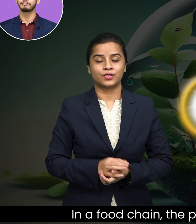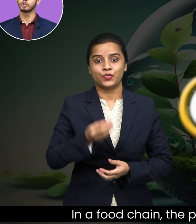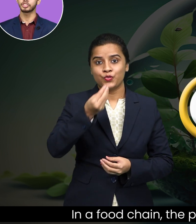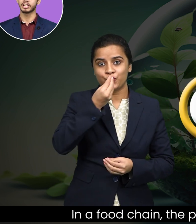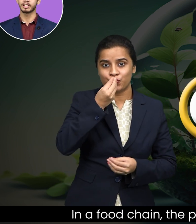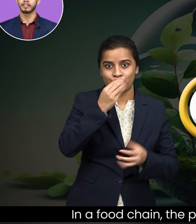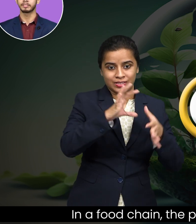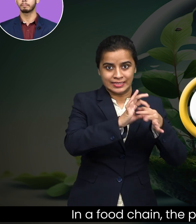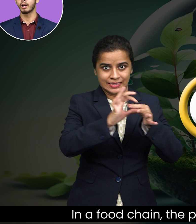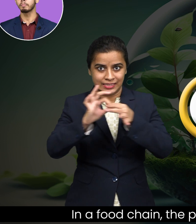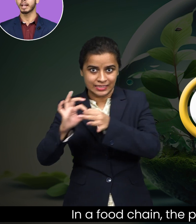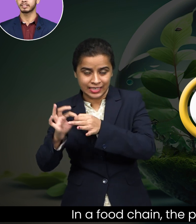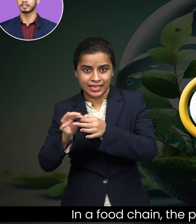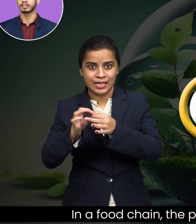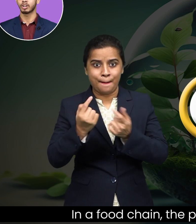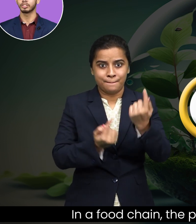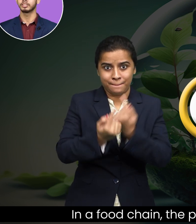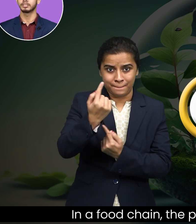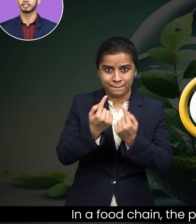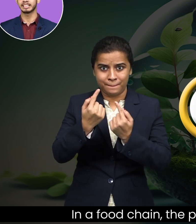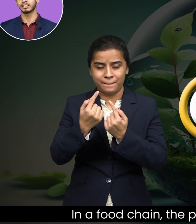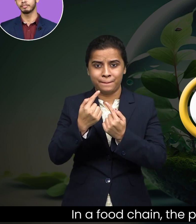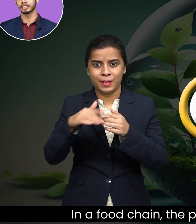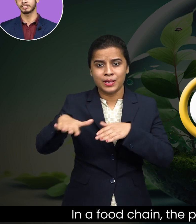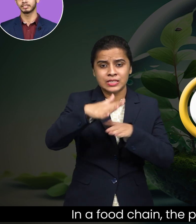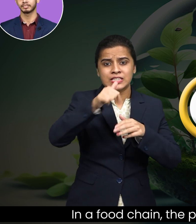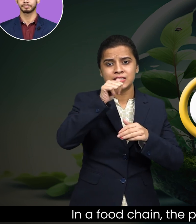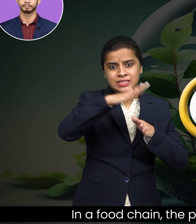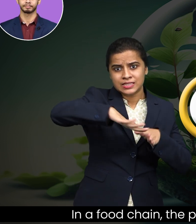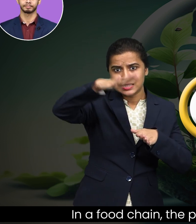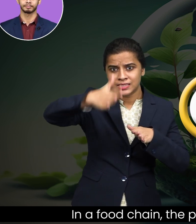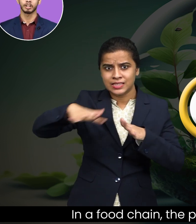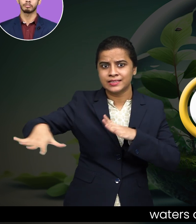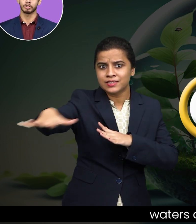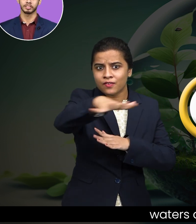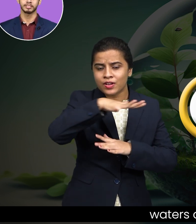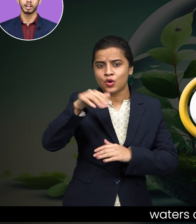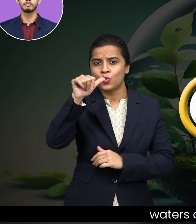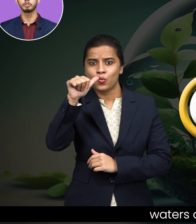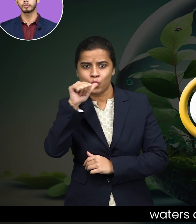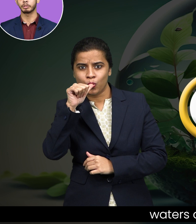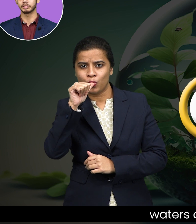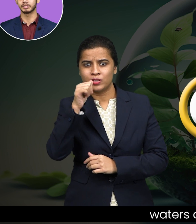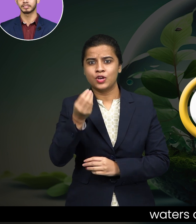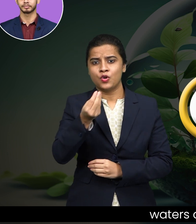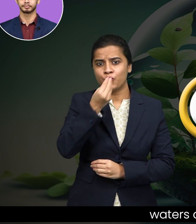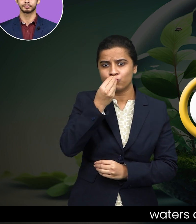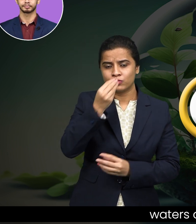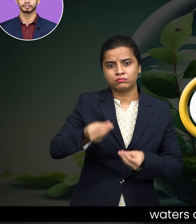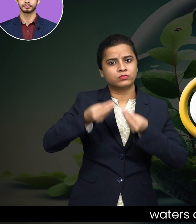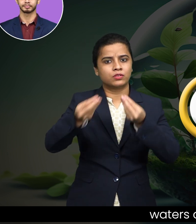In a food chain, the plant plankton on the sea surface waters are food producers.